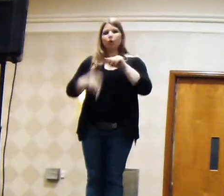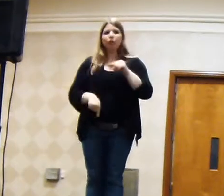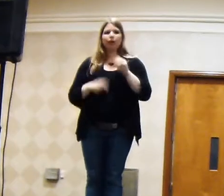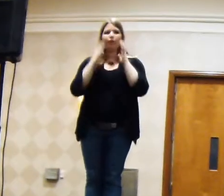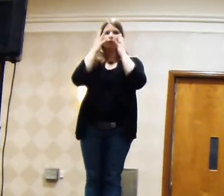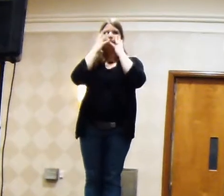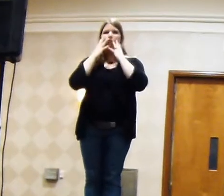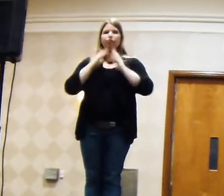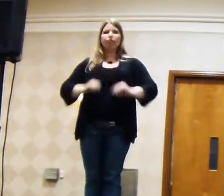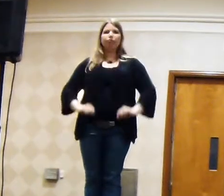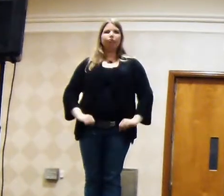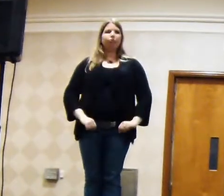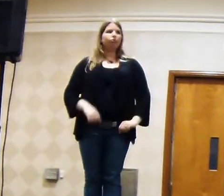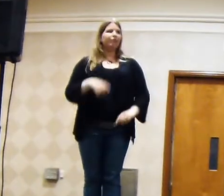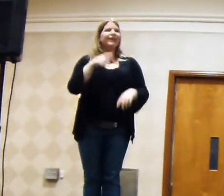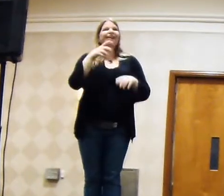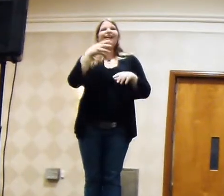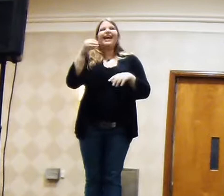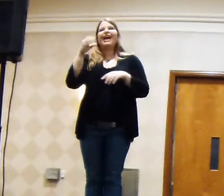the honeymooners going like this.